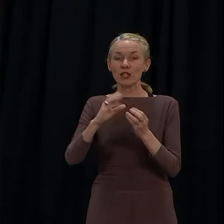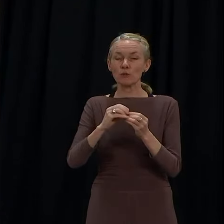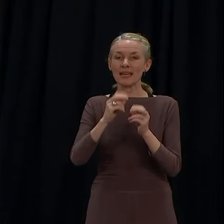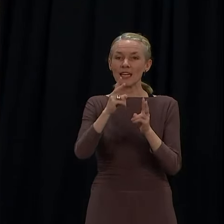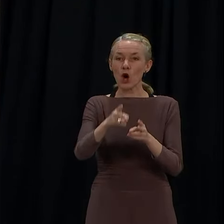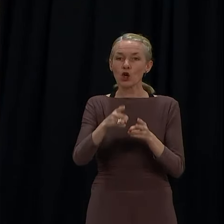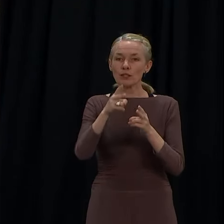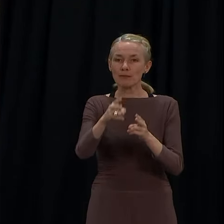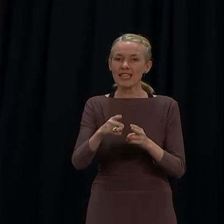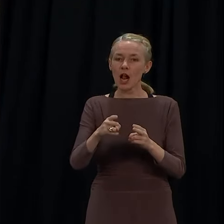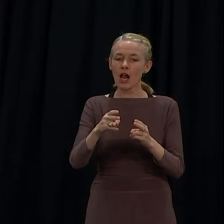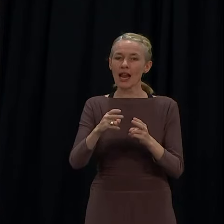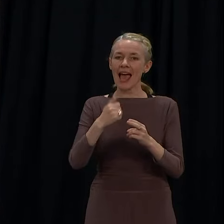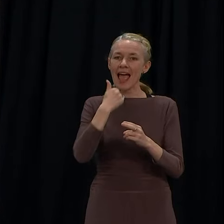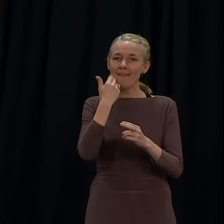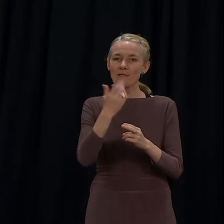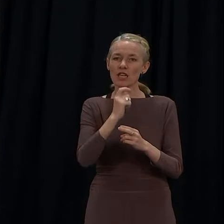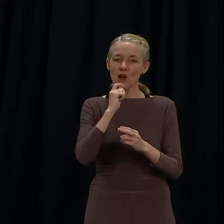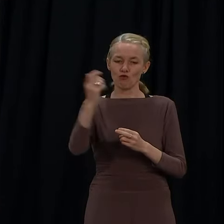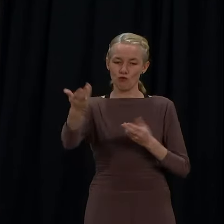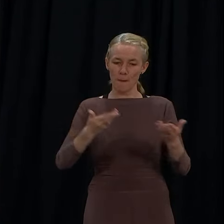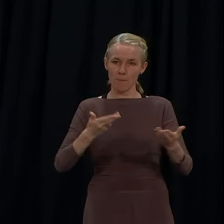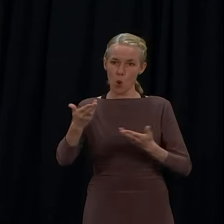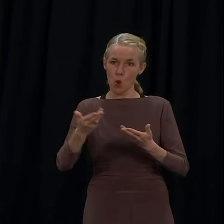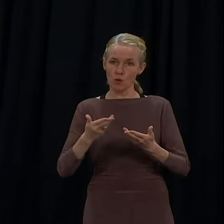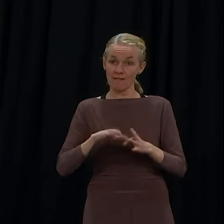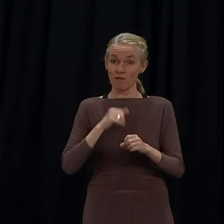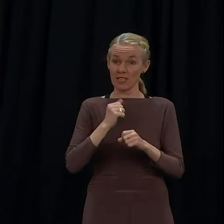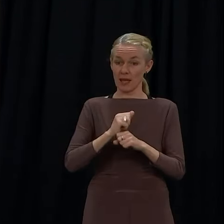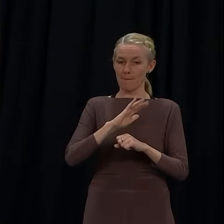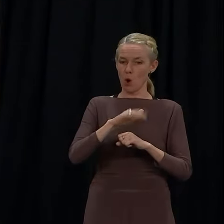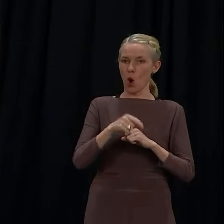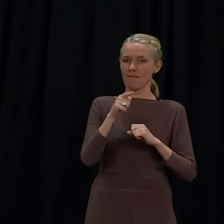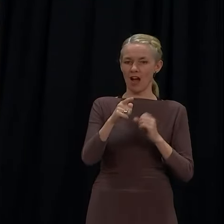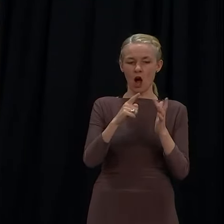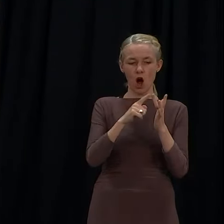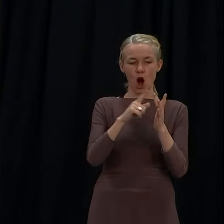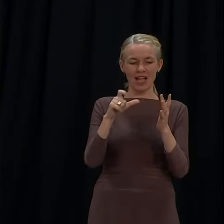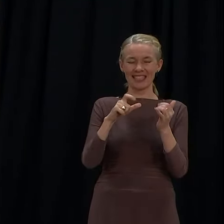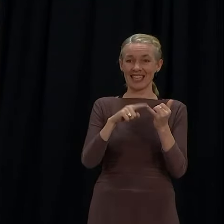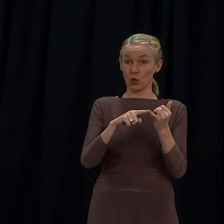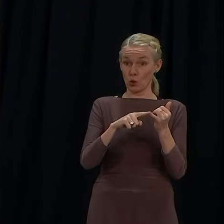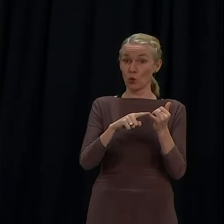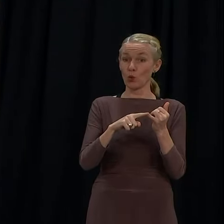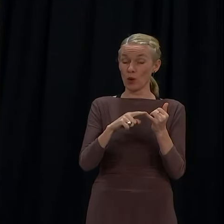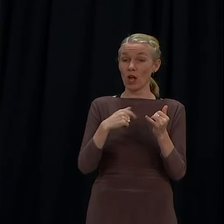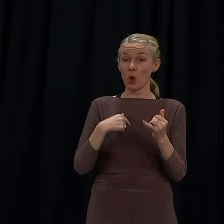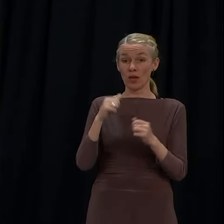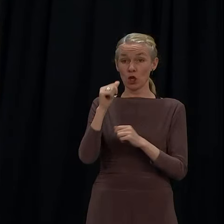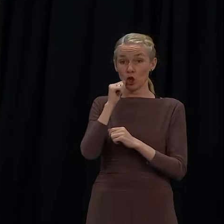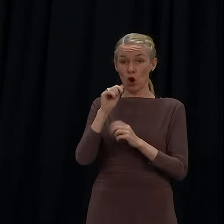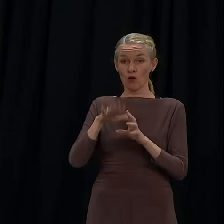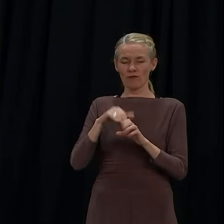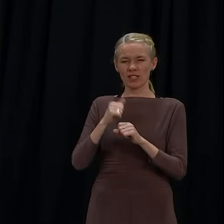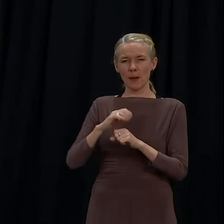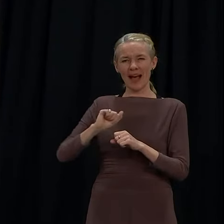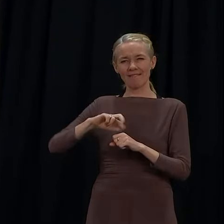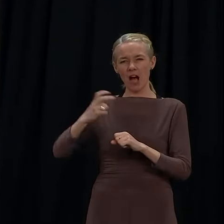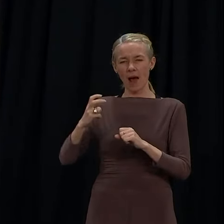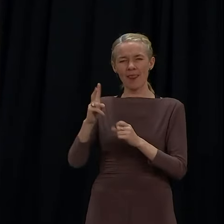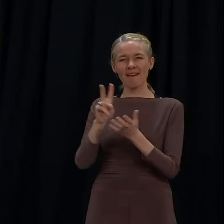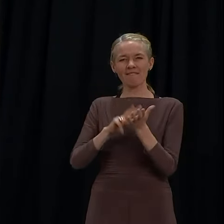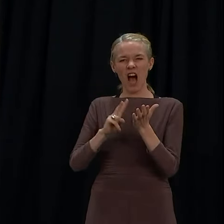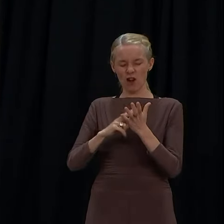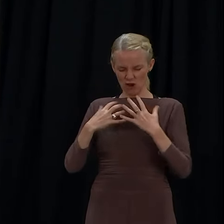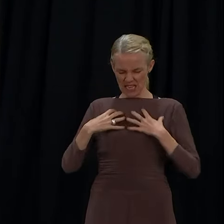constantly looking that we have the capacity we need, particularly during winter months. We know that RSV caused a surge. He suggested to me this morning that we're